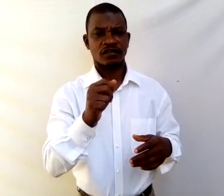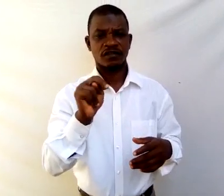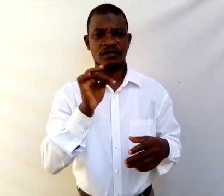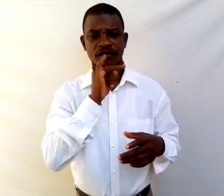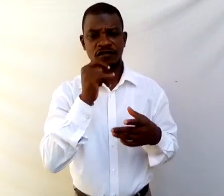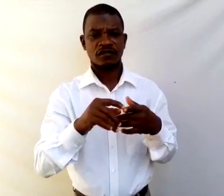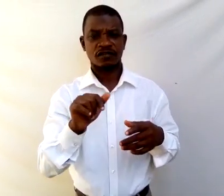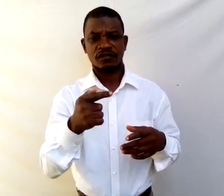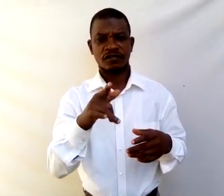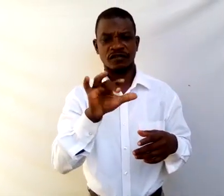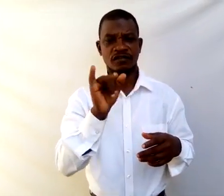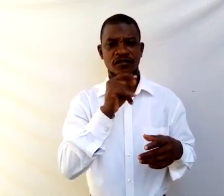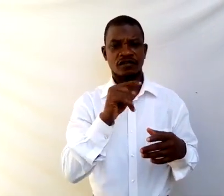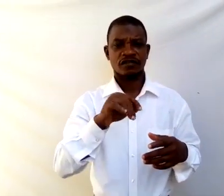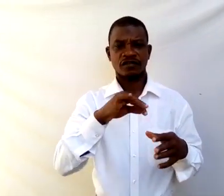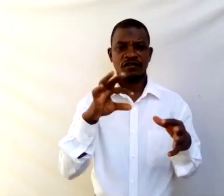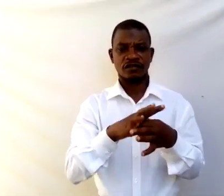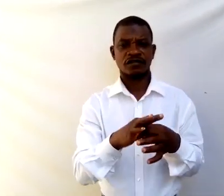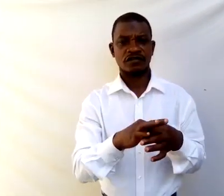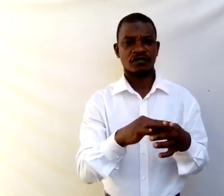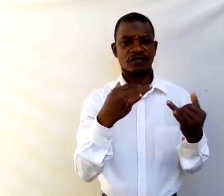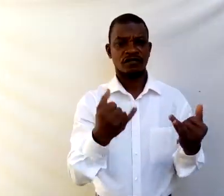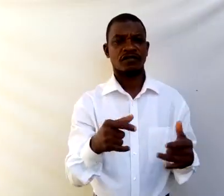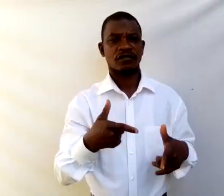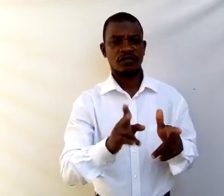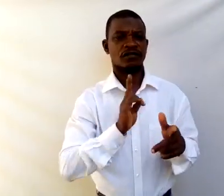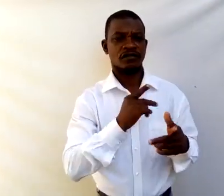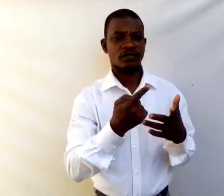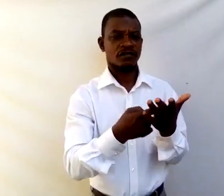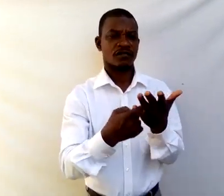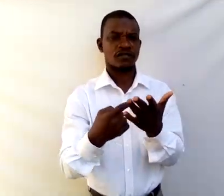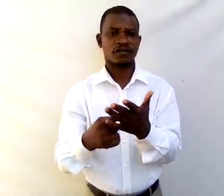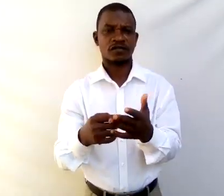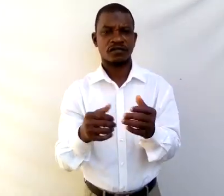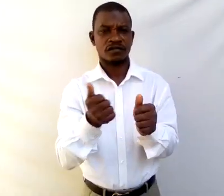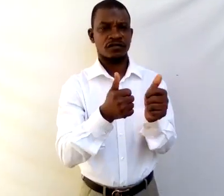gliding joint. Now let us discuss each joint.